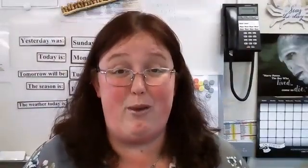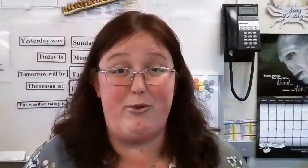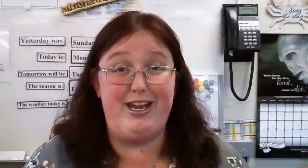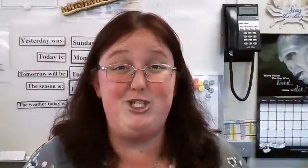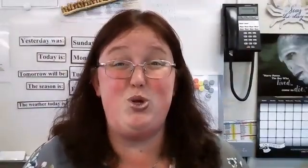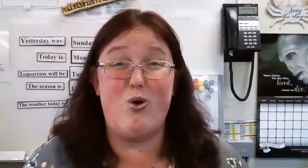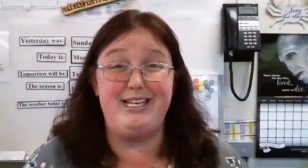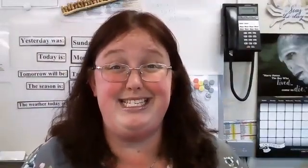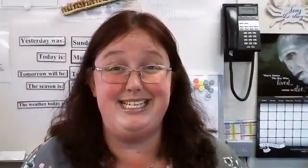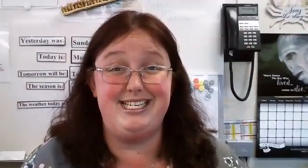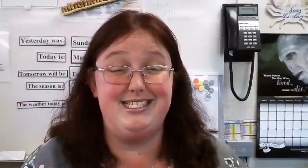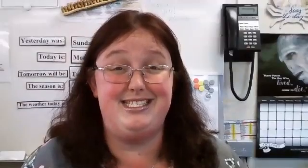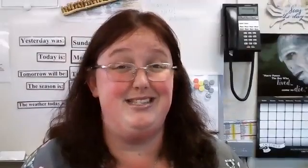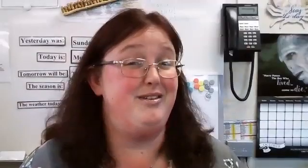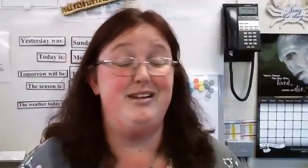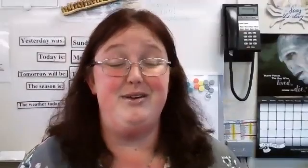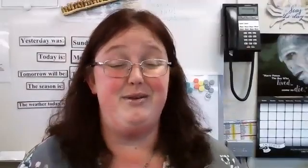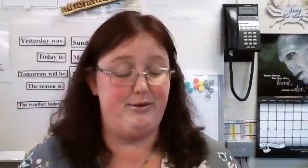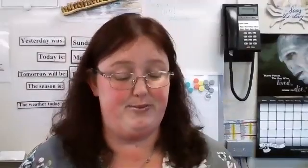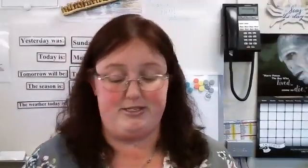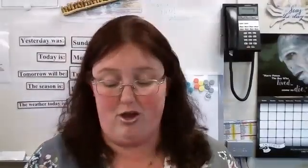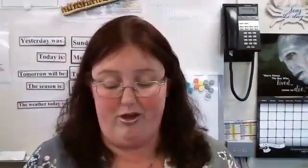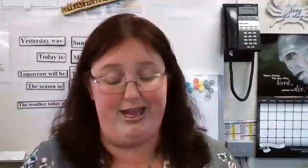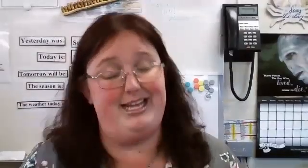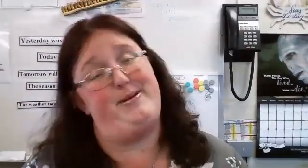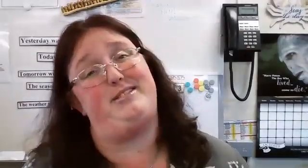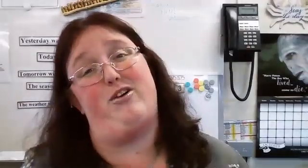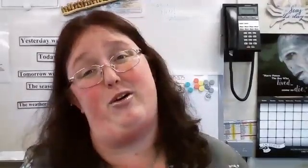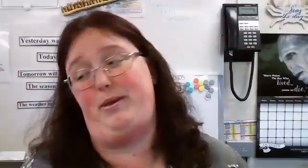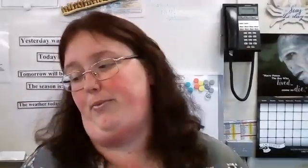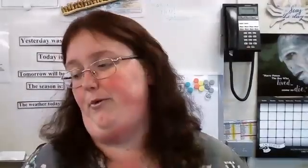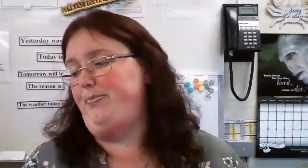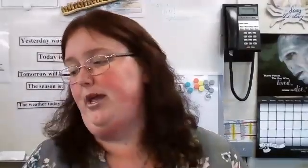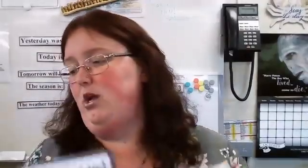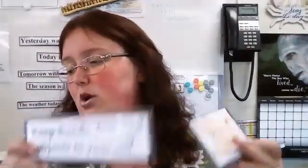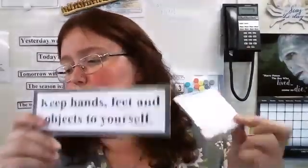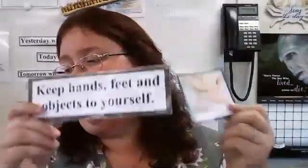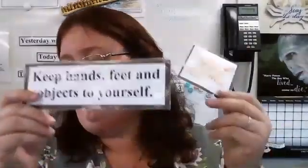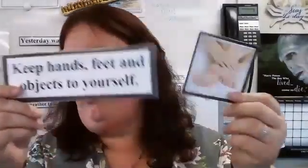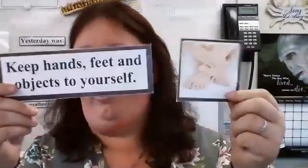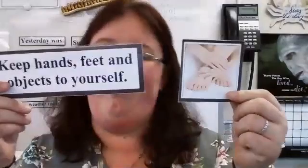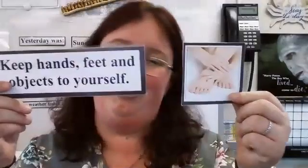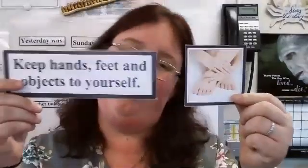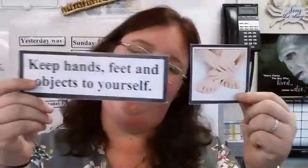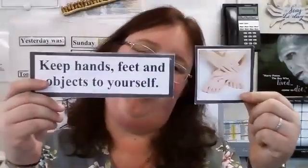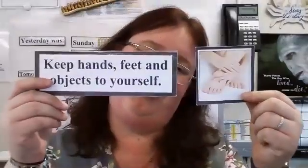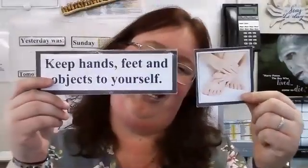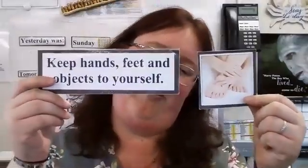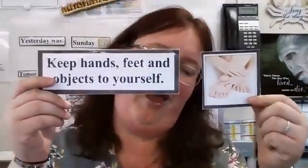property, choices. We need to respect all aspects of all people. One great way to show respect is to keep